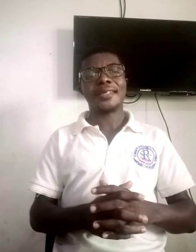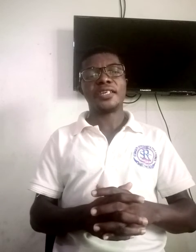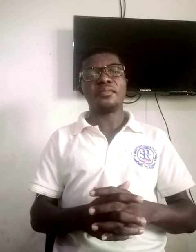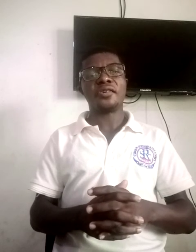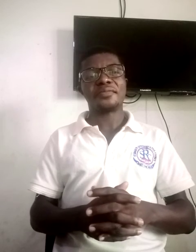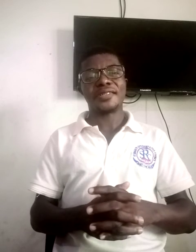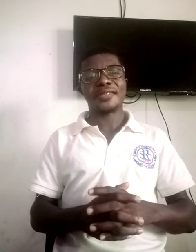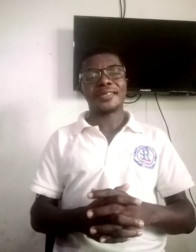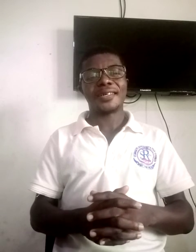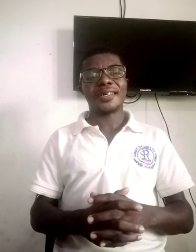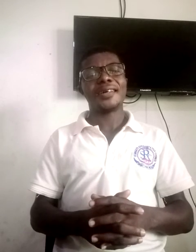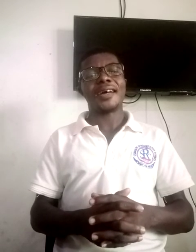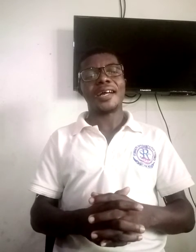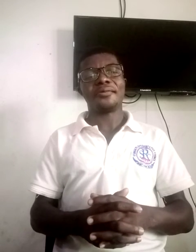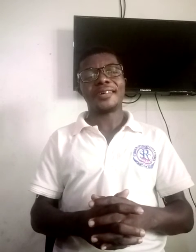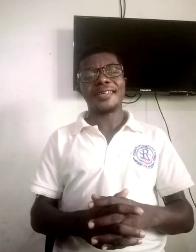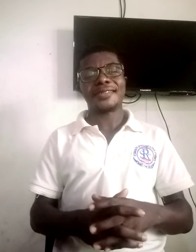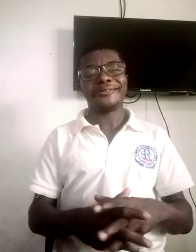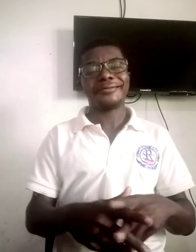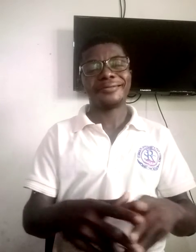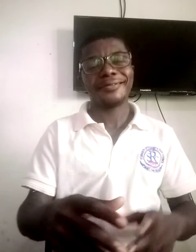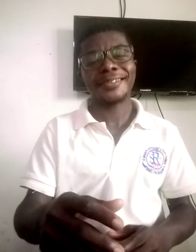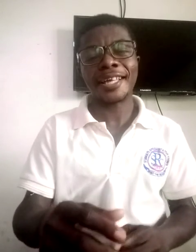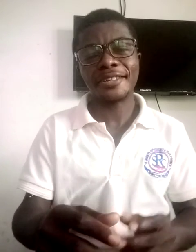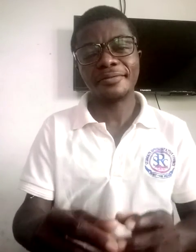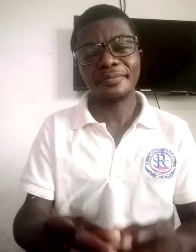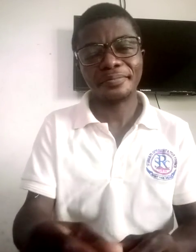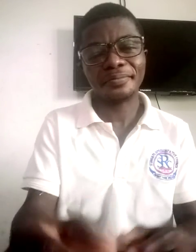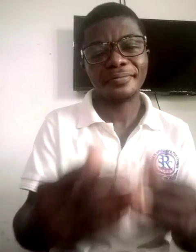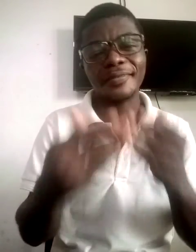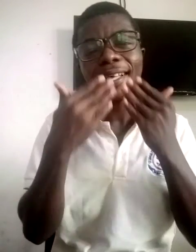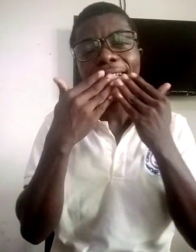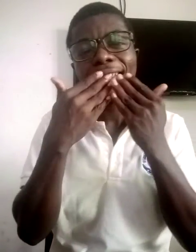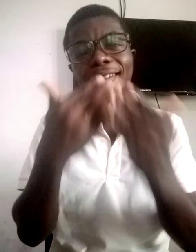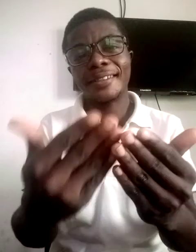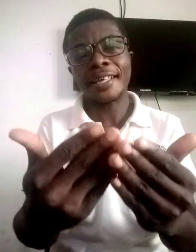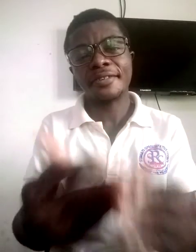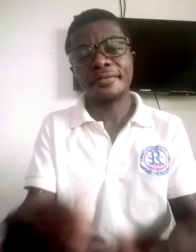inbox me. I will answer you. Thank you.